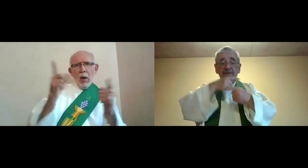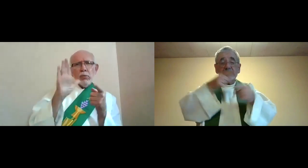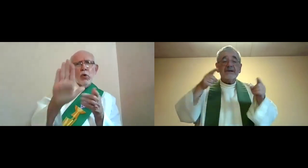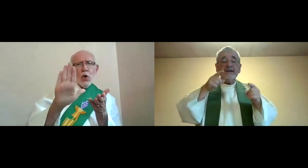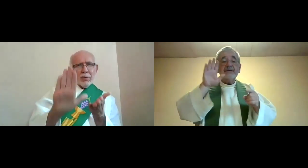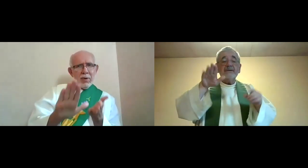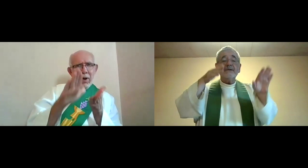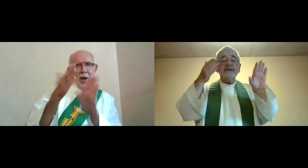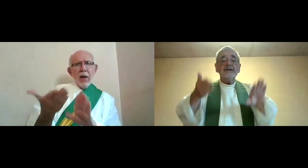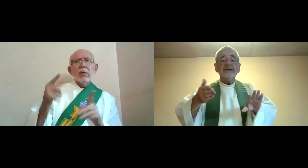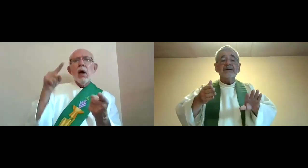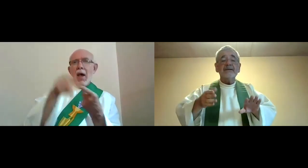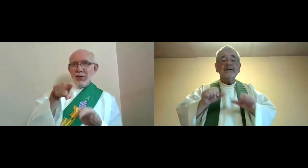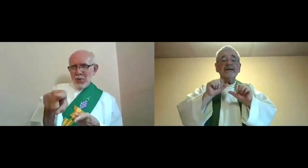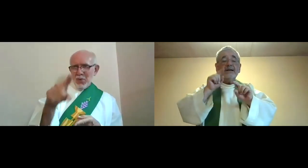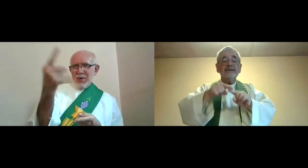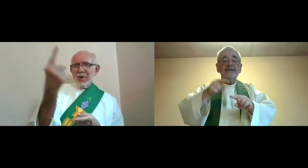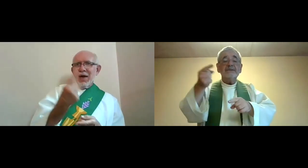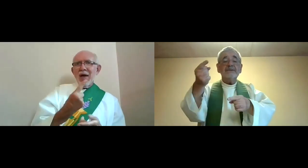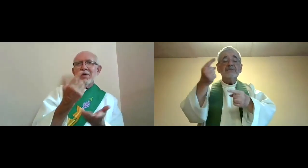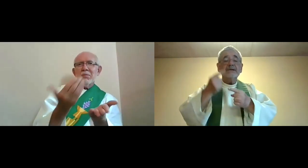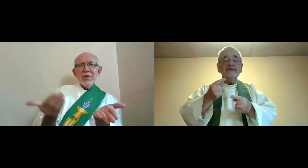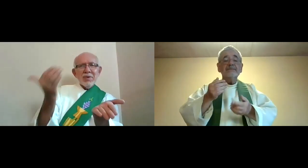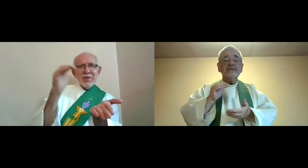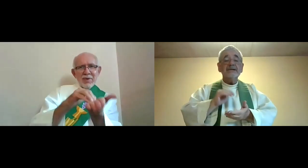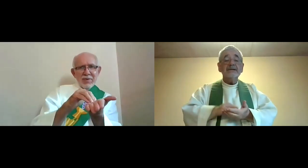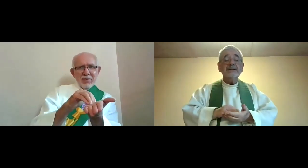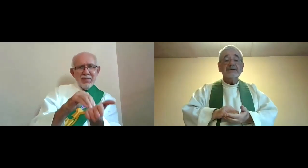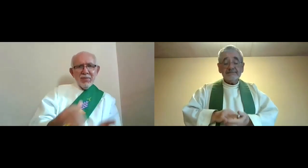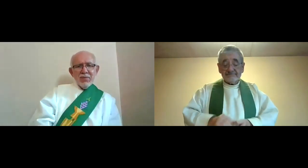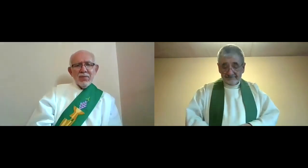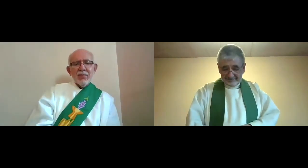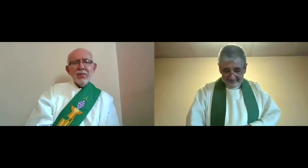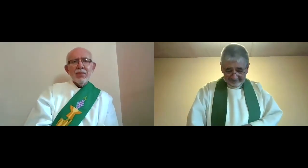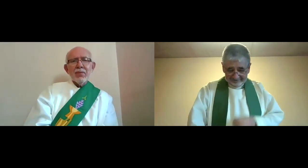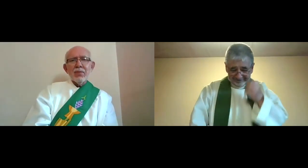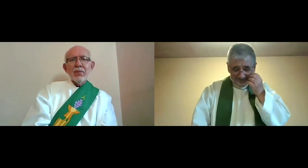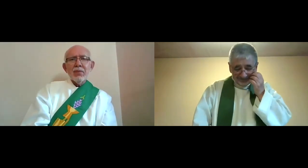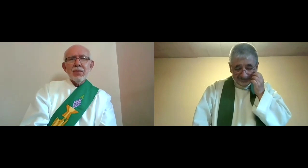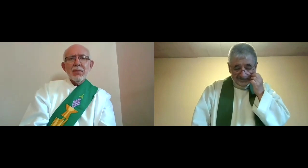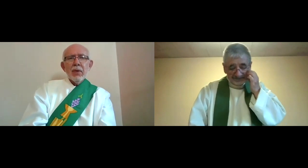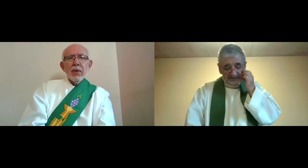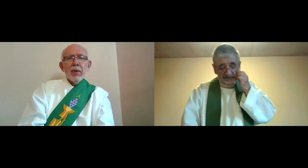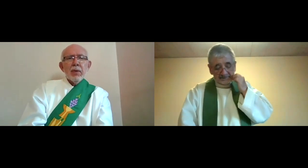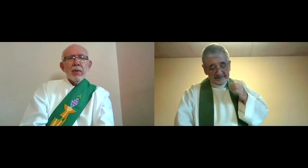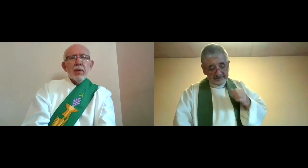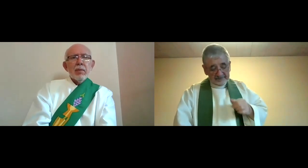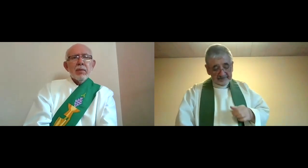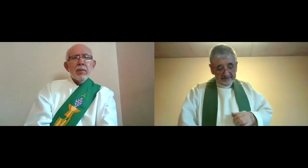we proclaim your death, O Lord, until you come again.